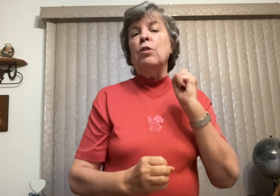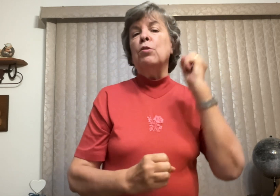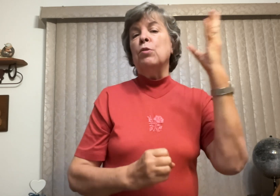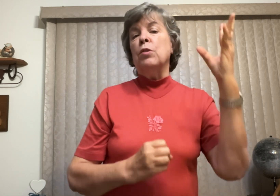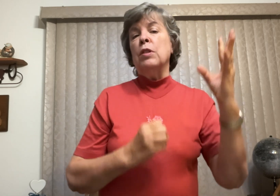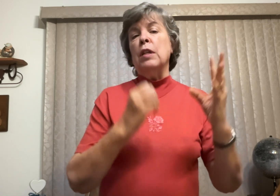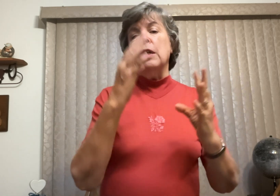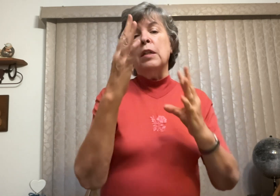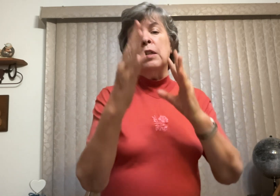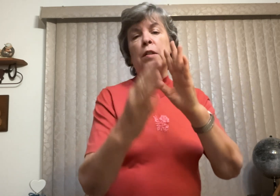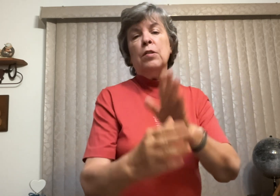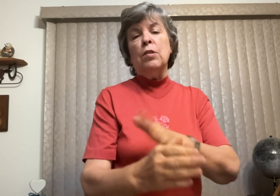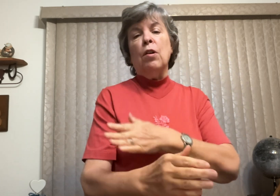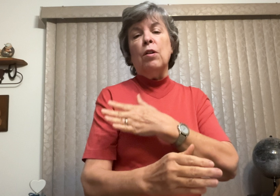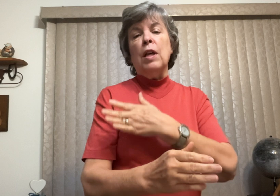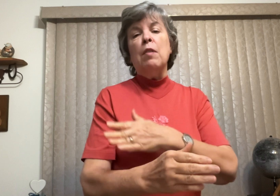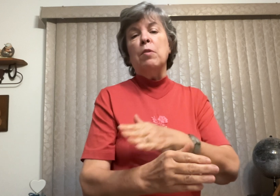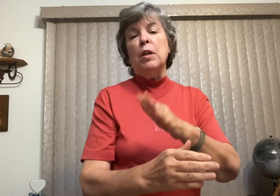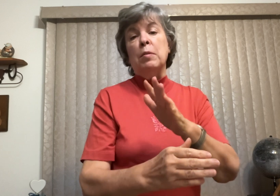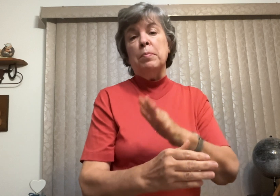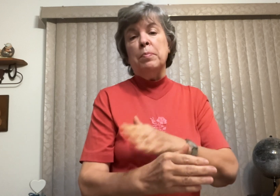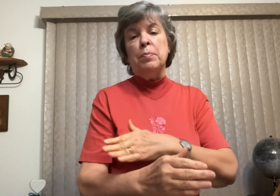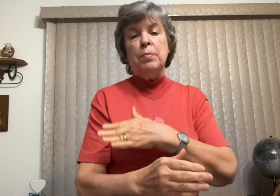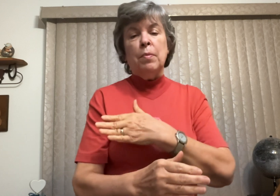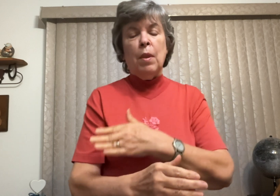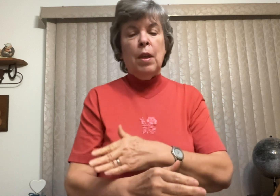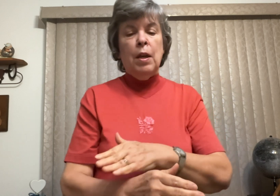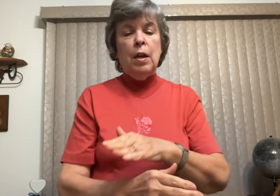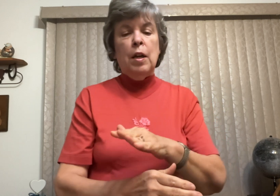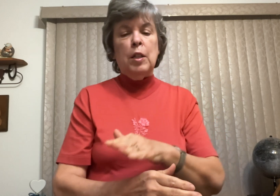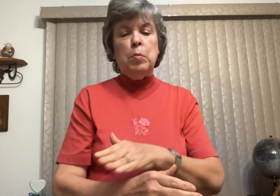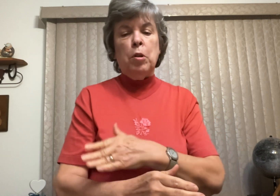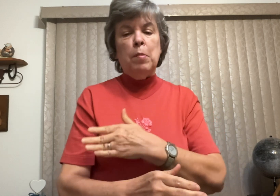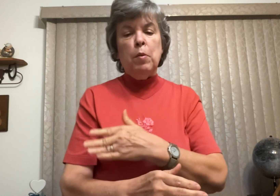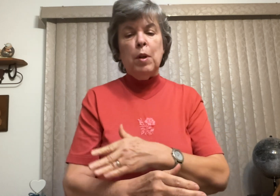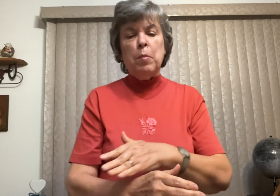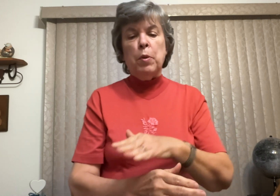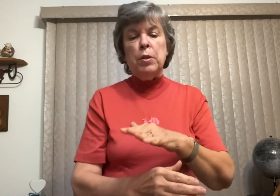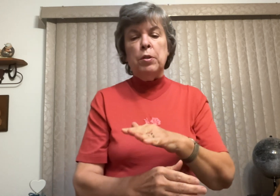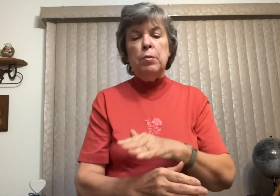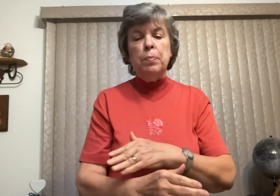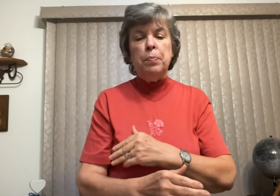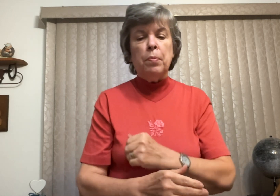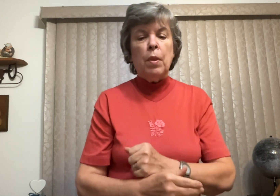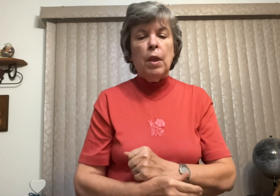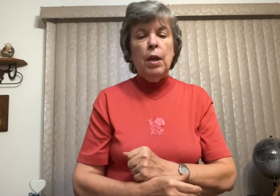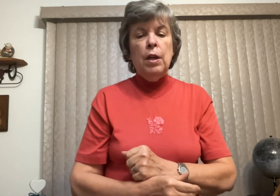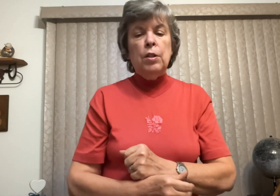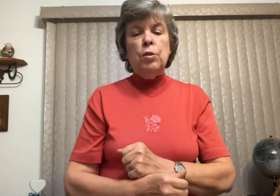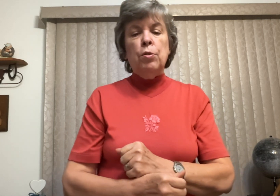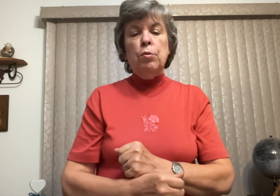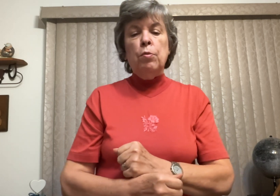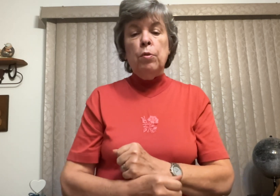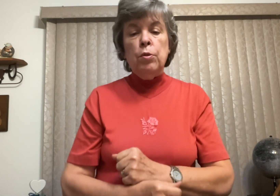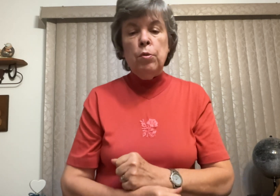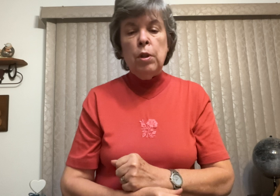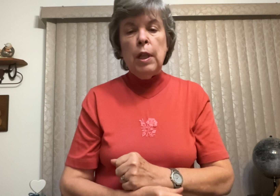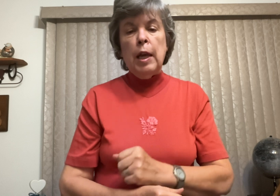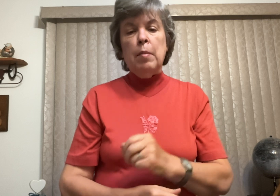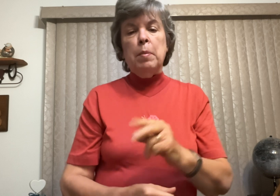do sing a song that way. That's probably what I'm going to do. To the lamb.